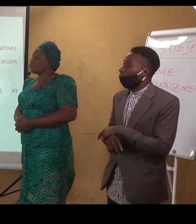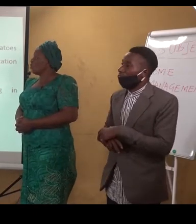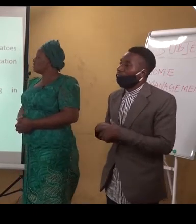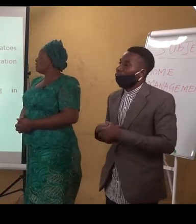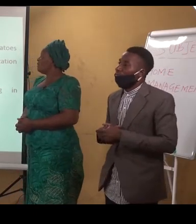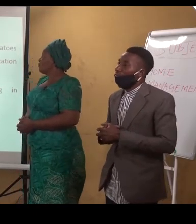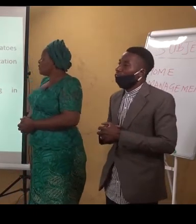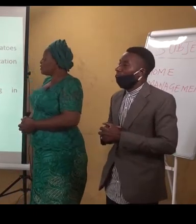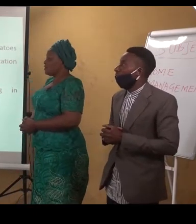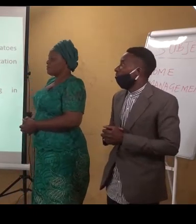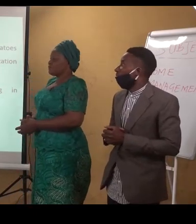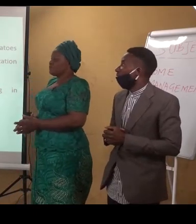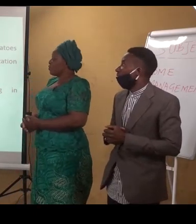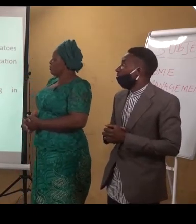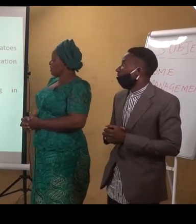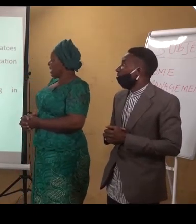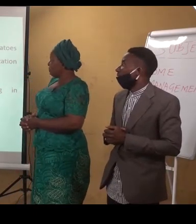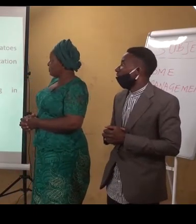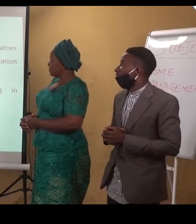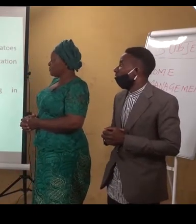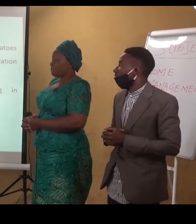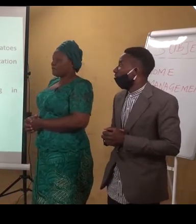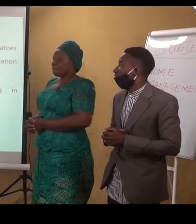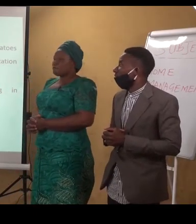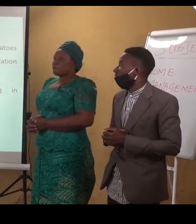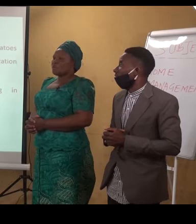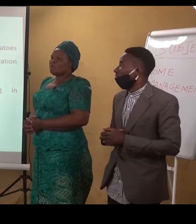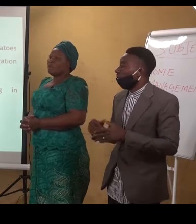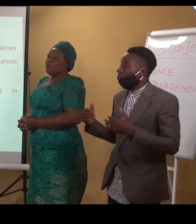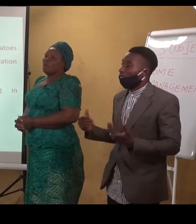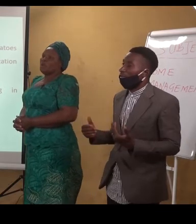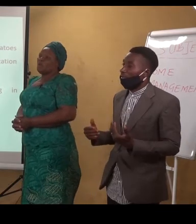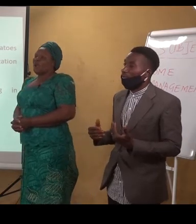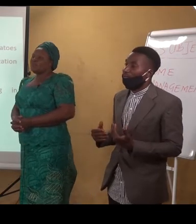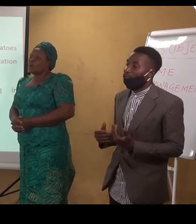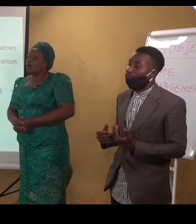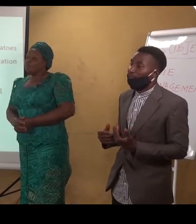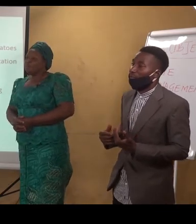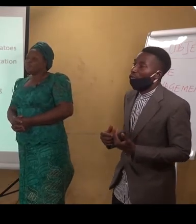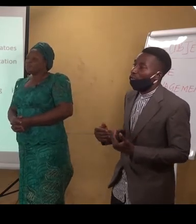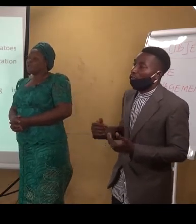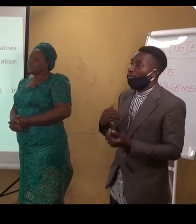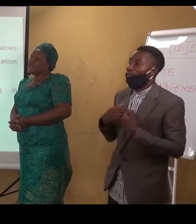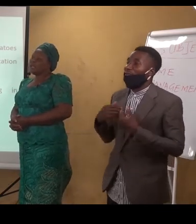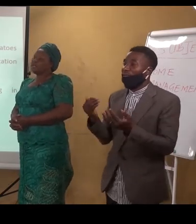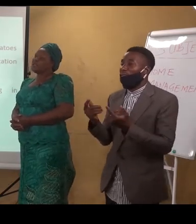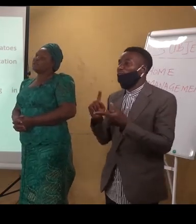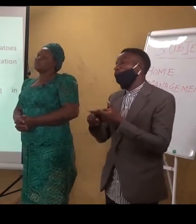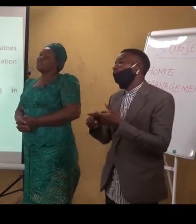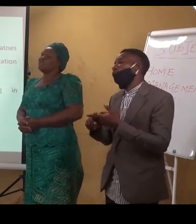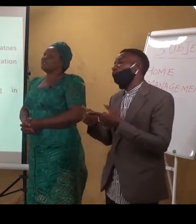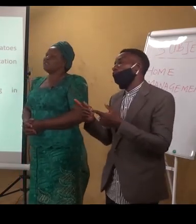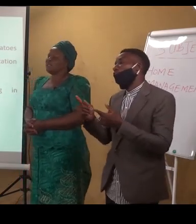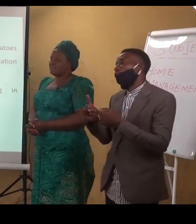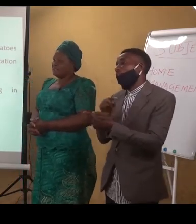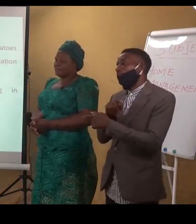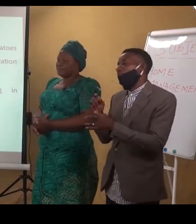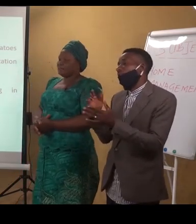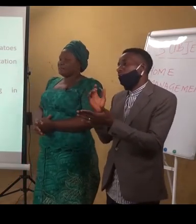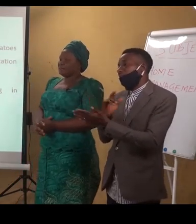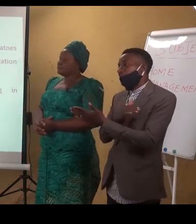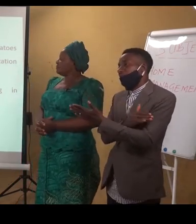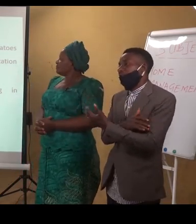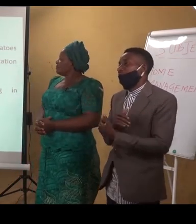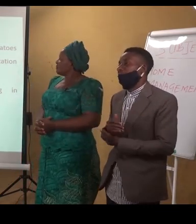to keep it what? Free from germs. We have come to the end of today's